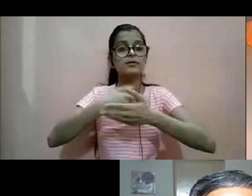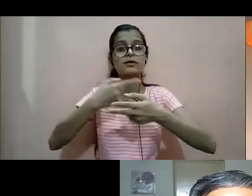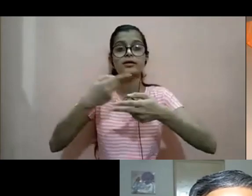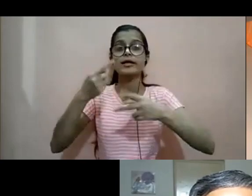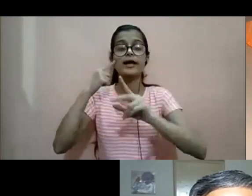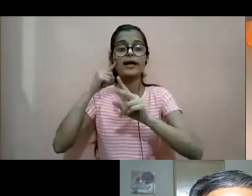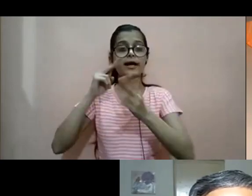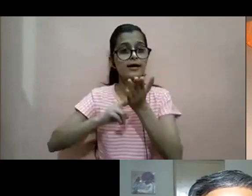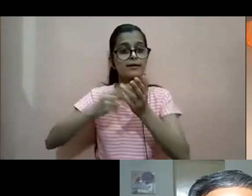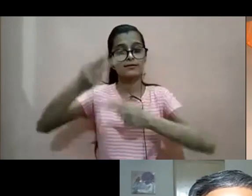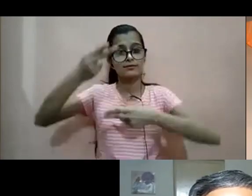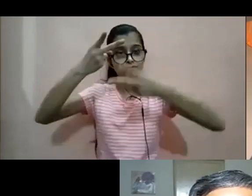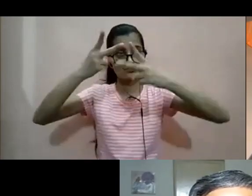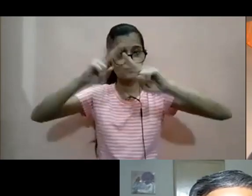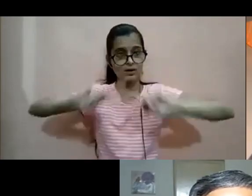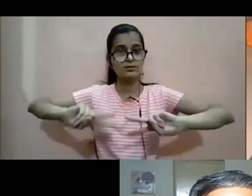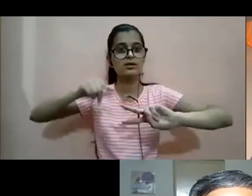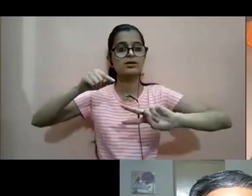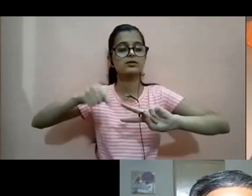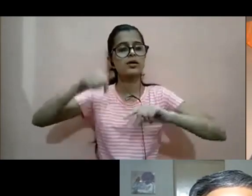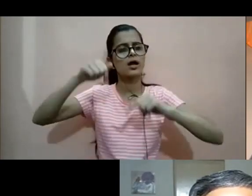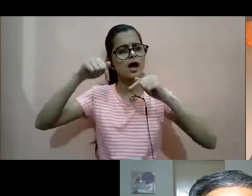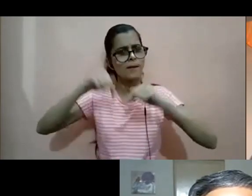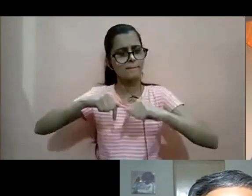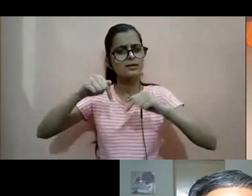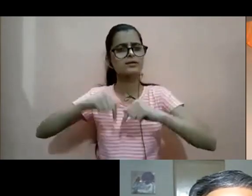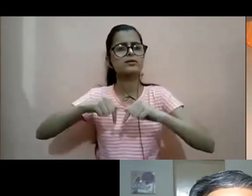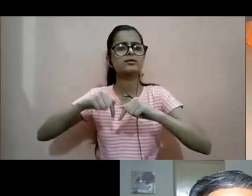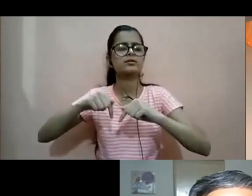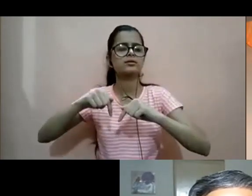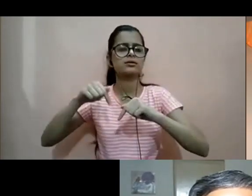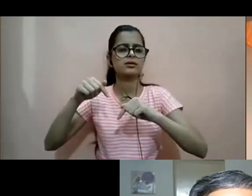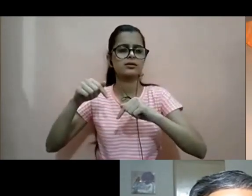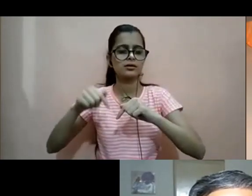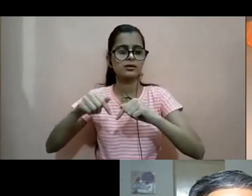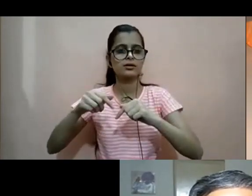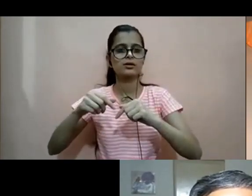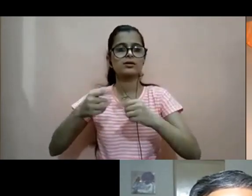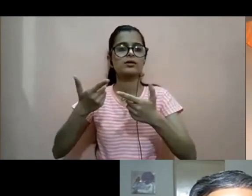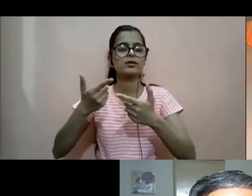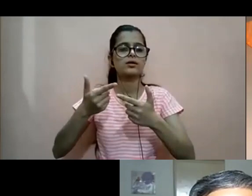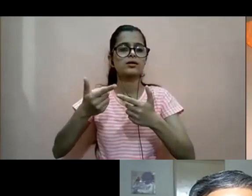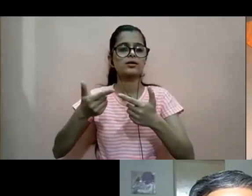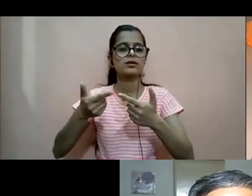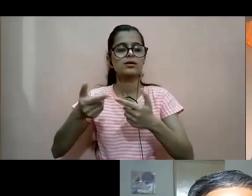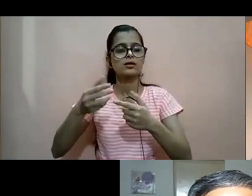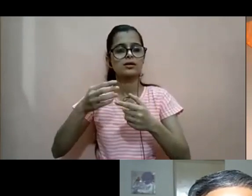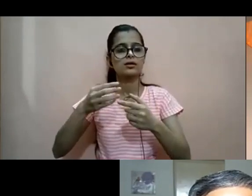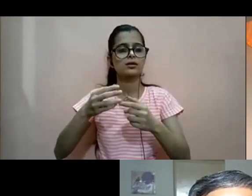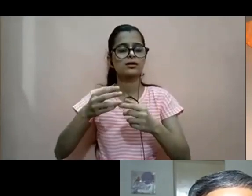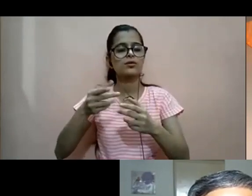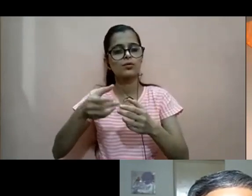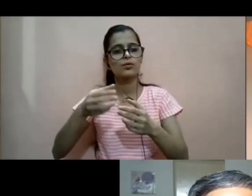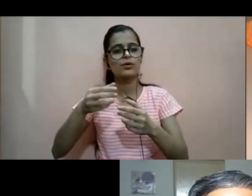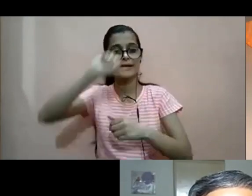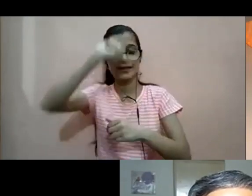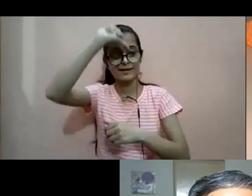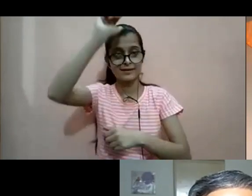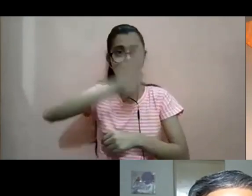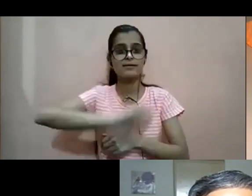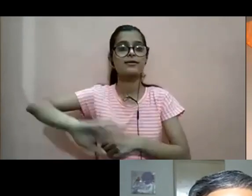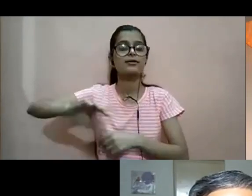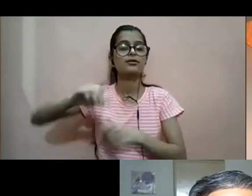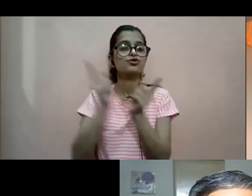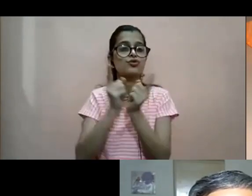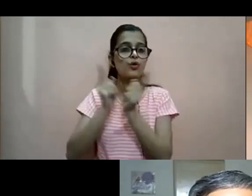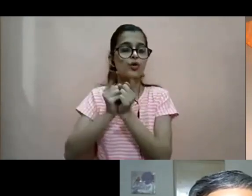Translation and is presently co-editing an anthology of Indian short stories on